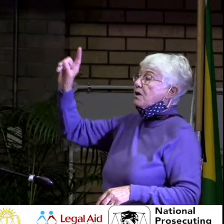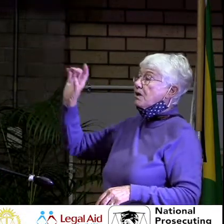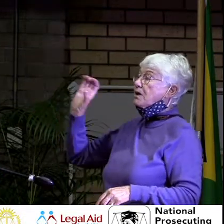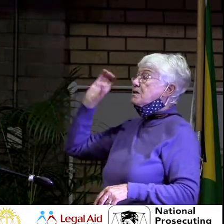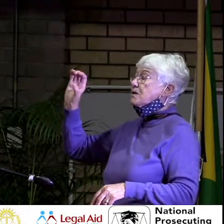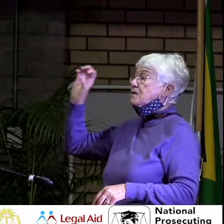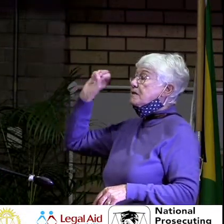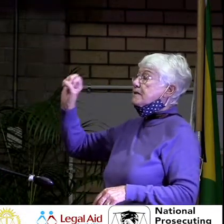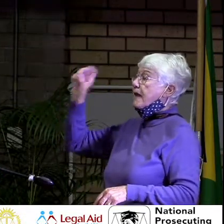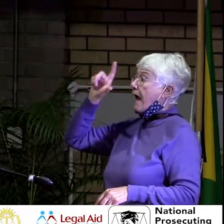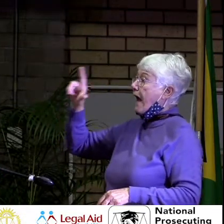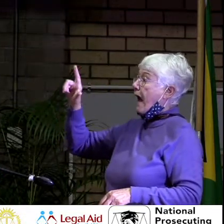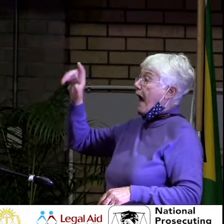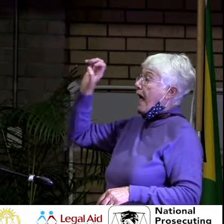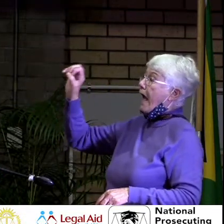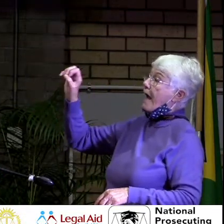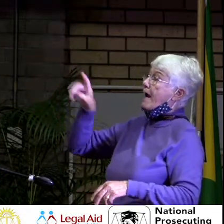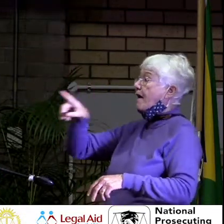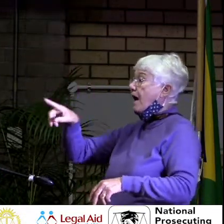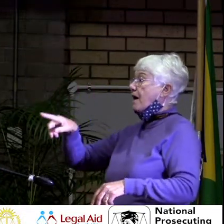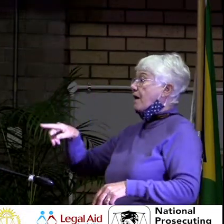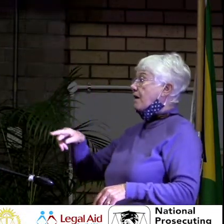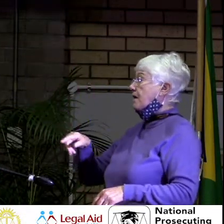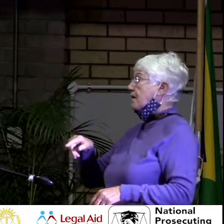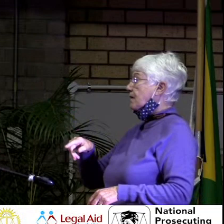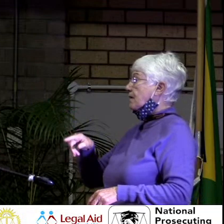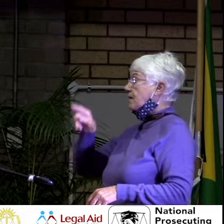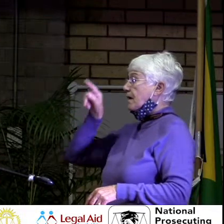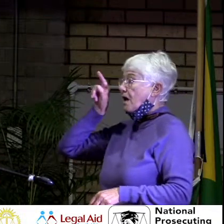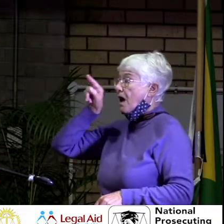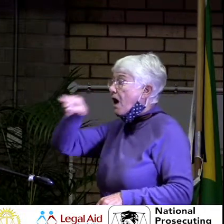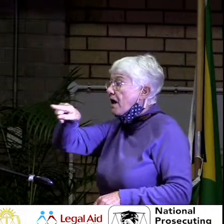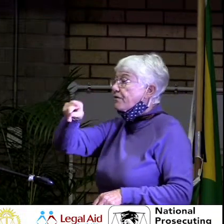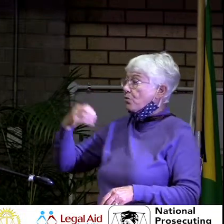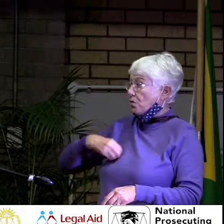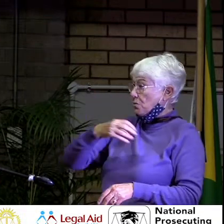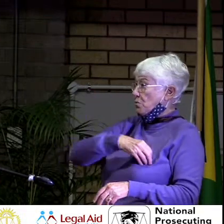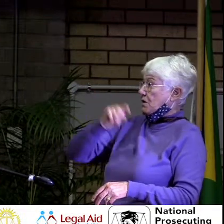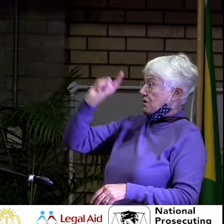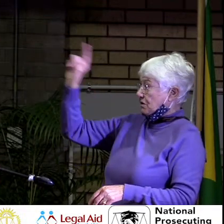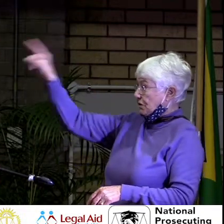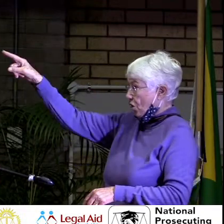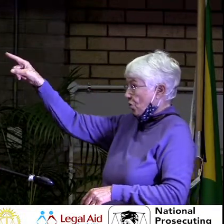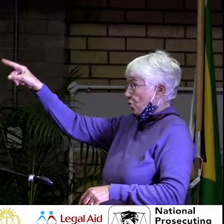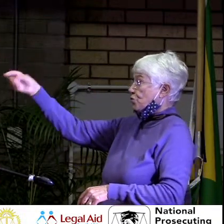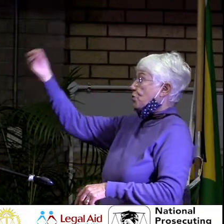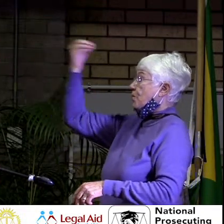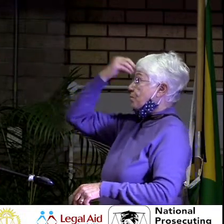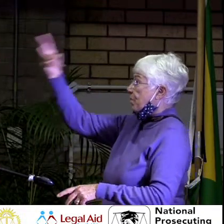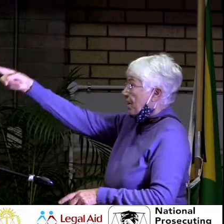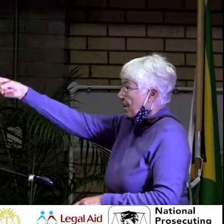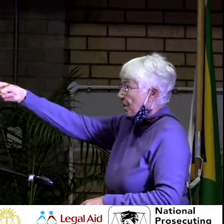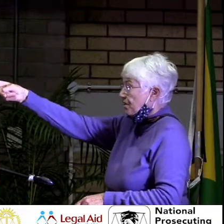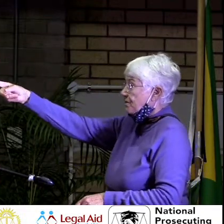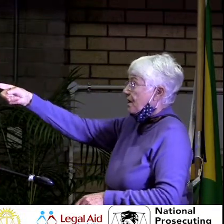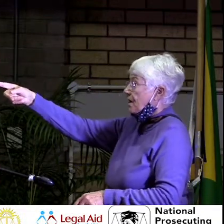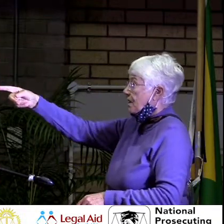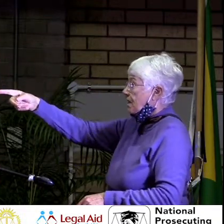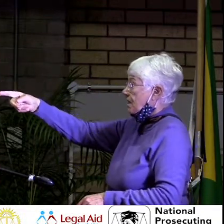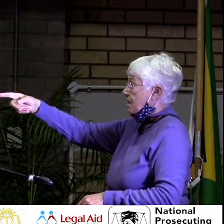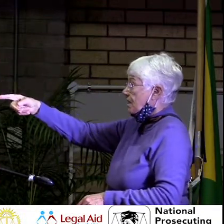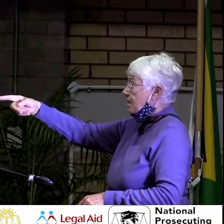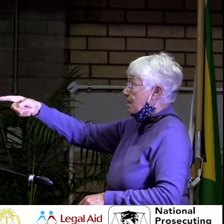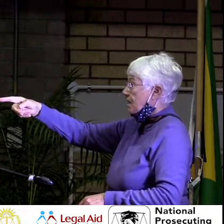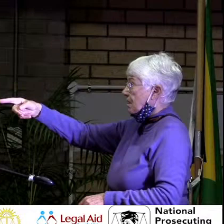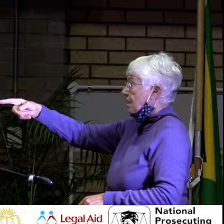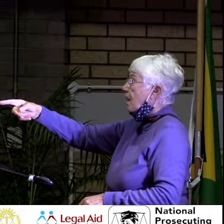policemen, if you send a woman home who's come to report domestic violence, you may be sending her to her